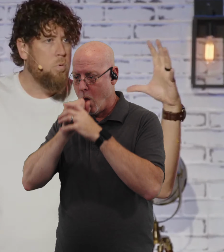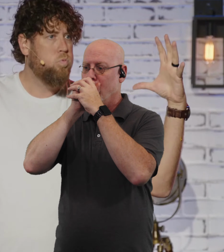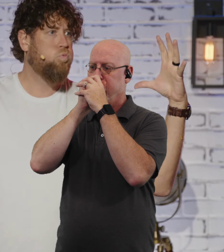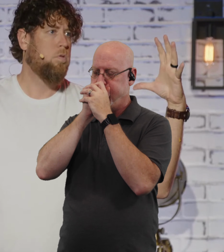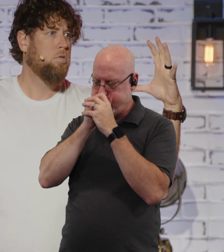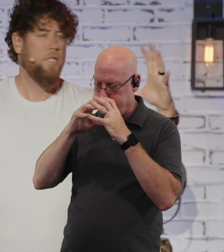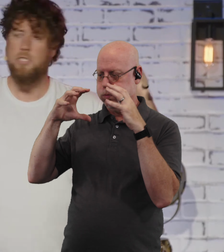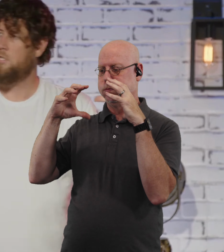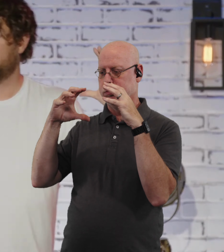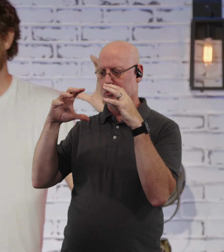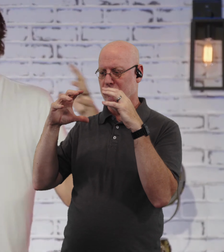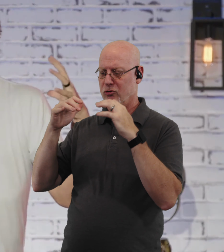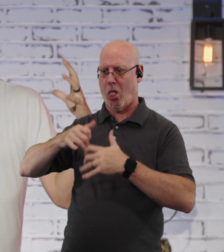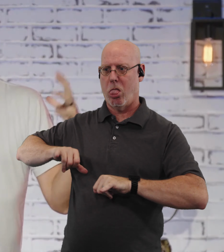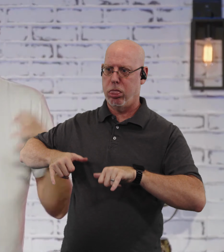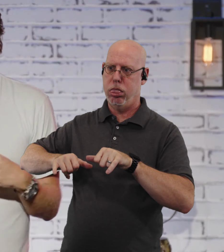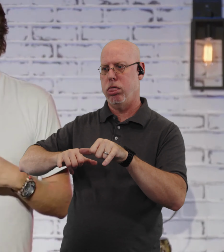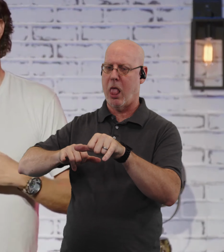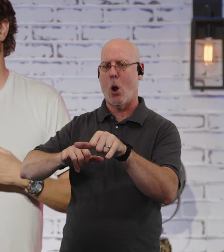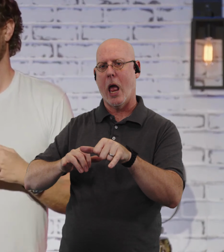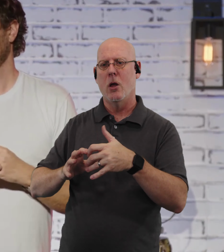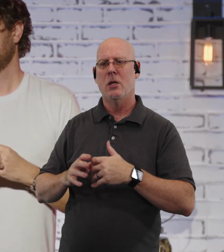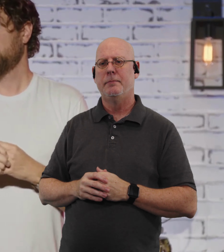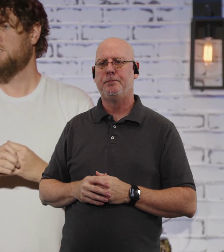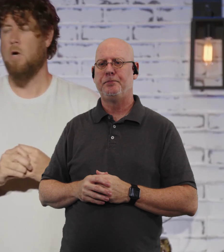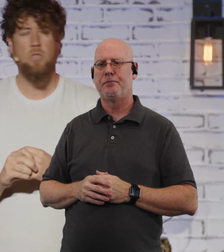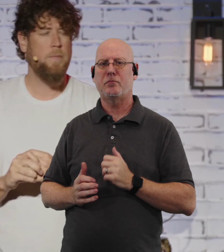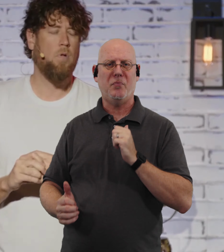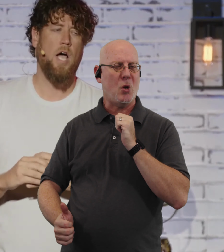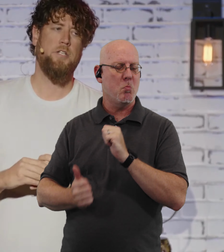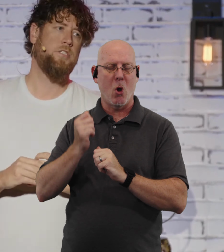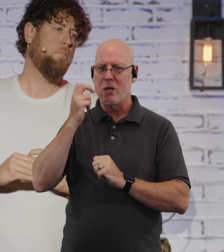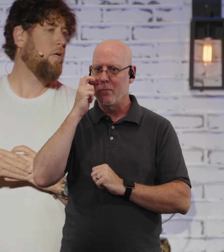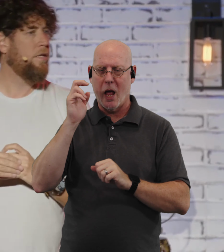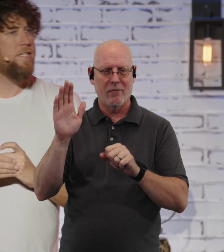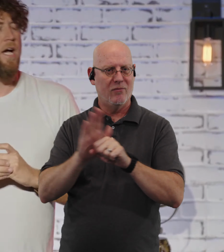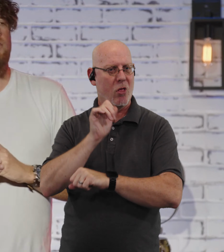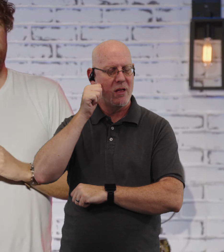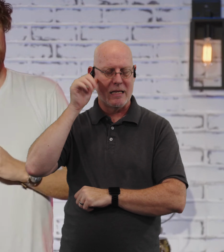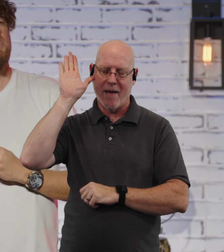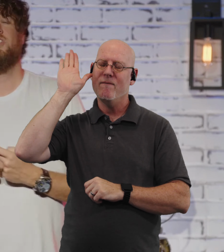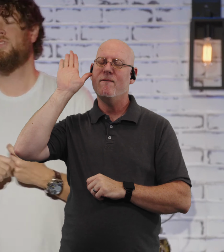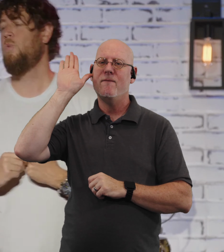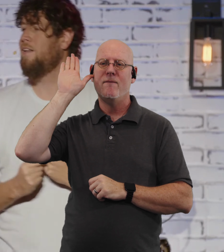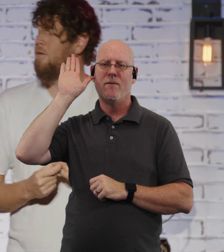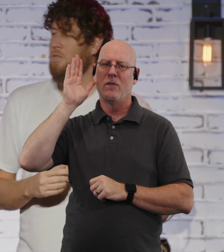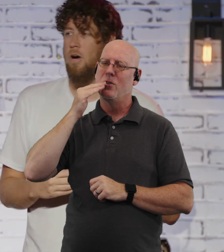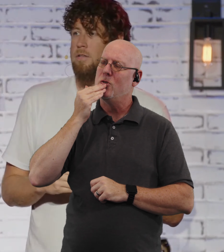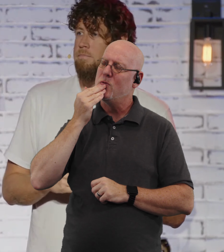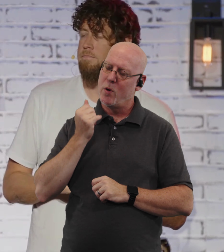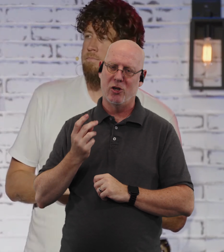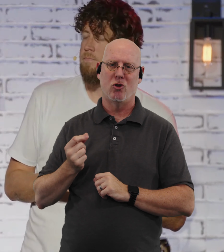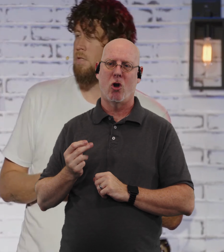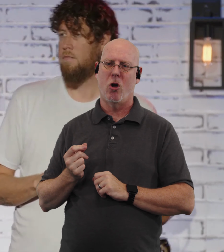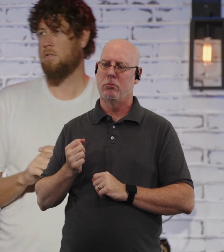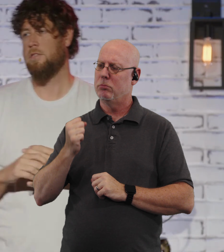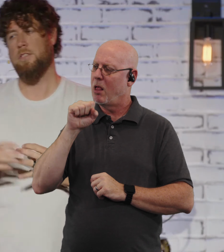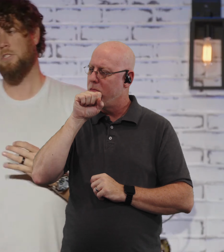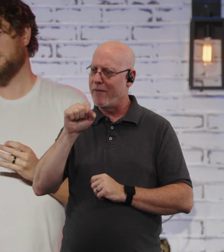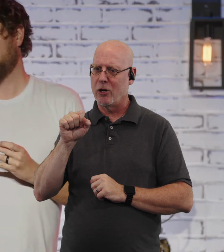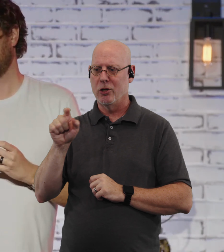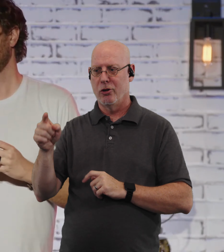up. Like she just waddles around. She's mostly blind. She's completely deaf. Sweet little dog. Love